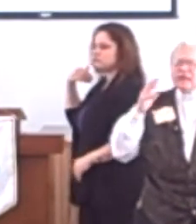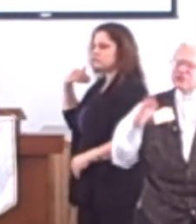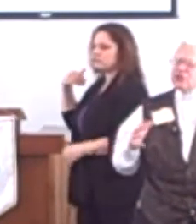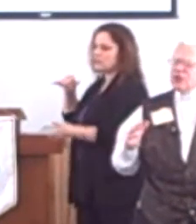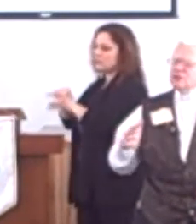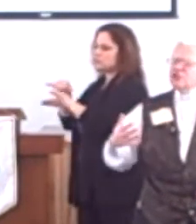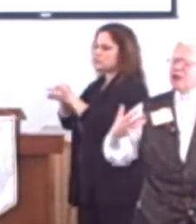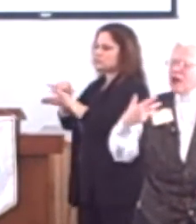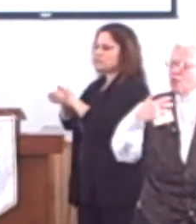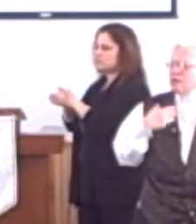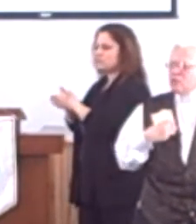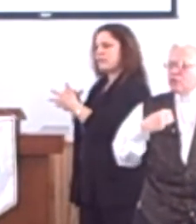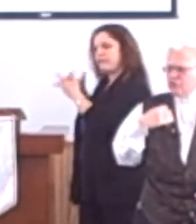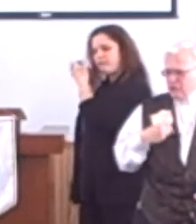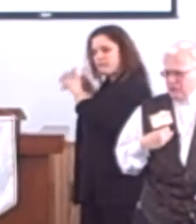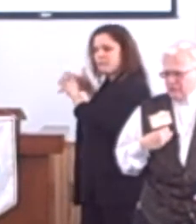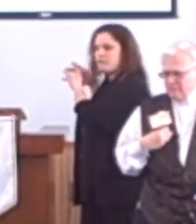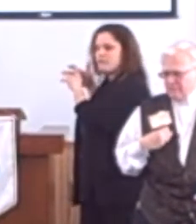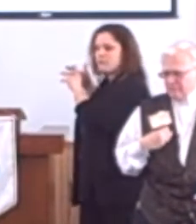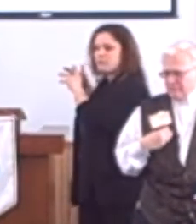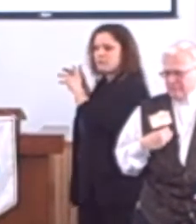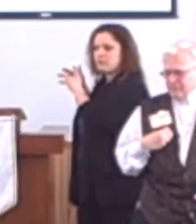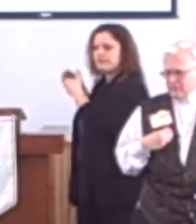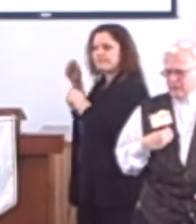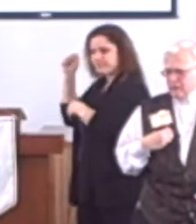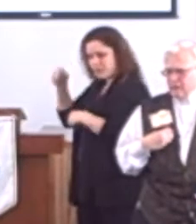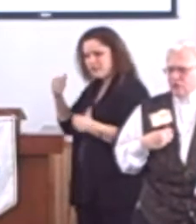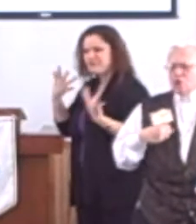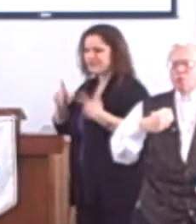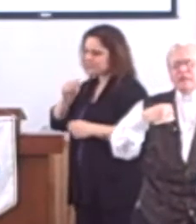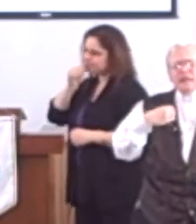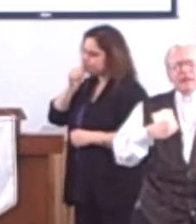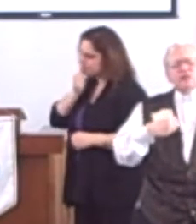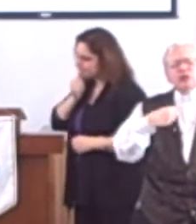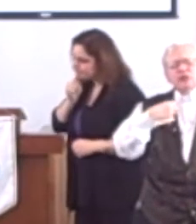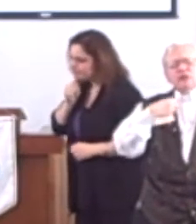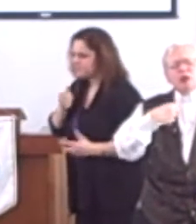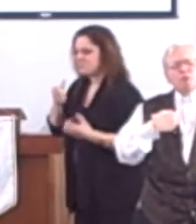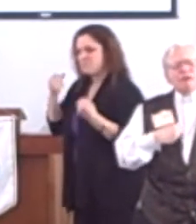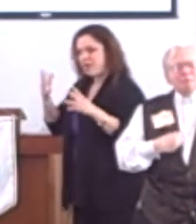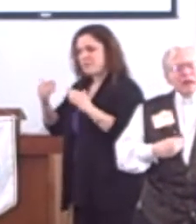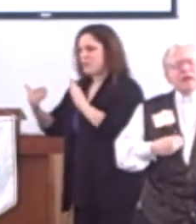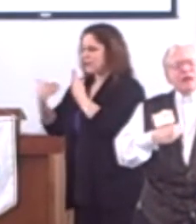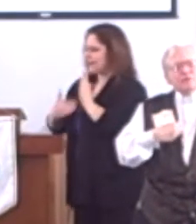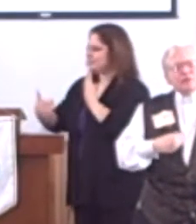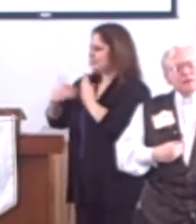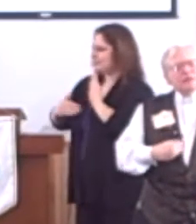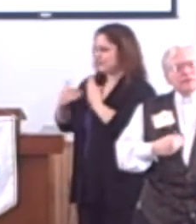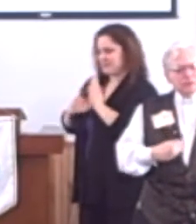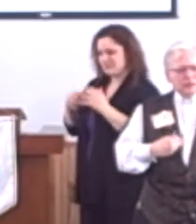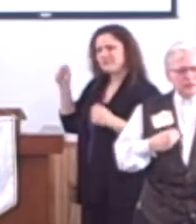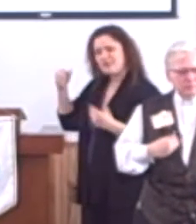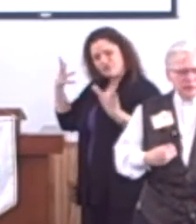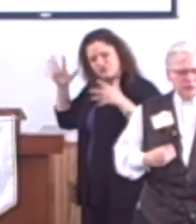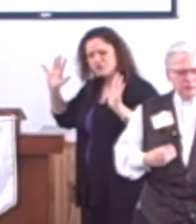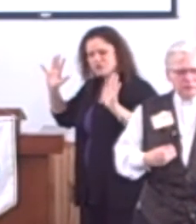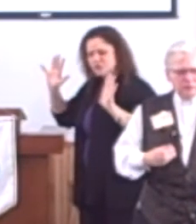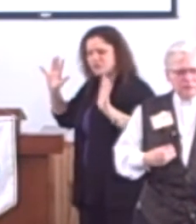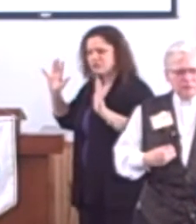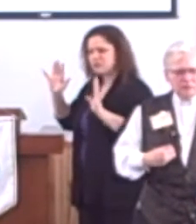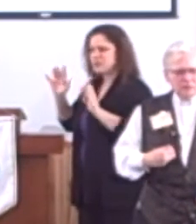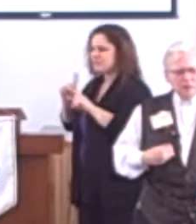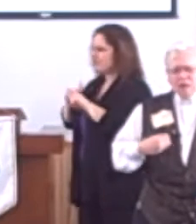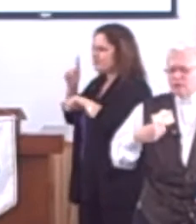We can't change how we were treated. We can't change how we may have treated others in the